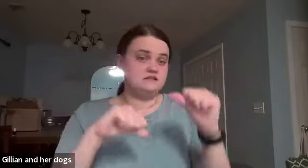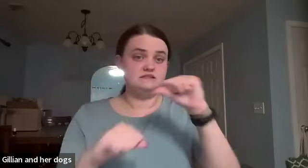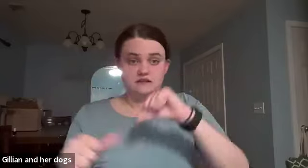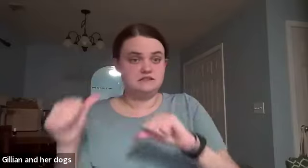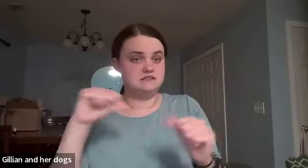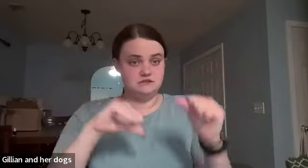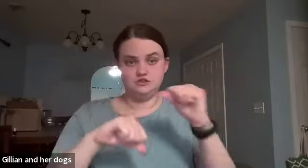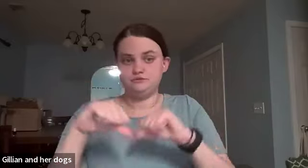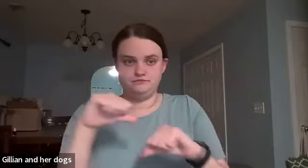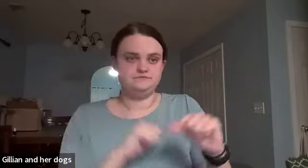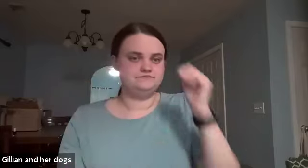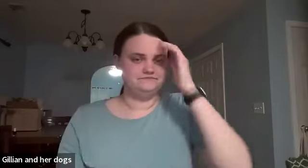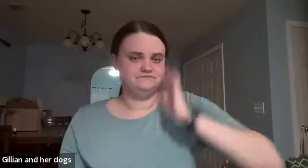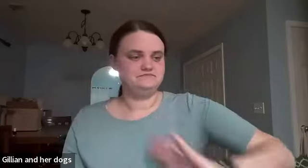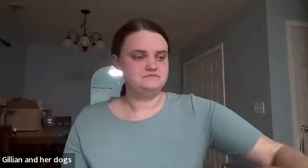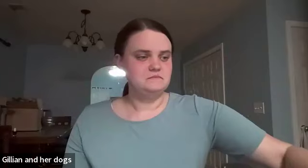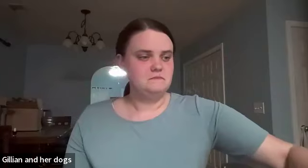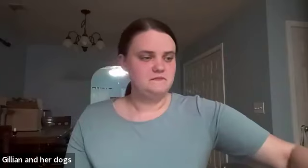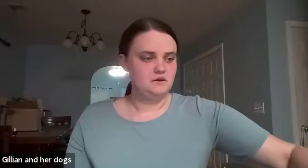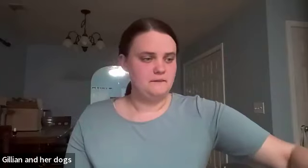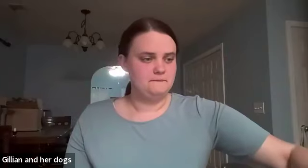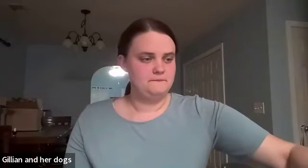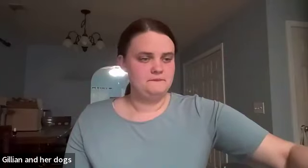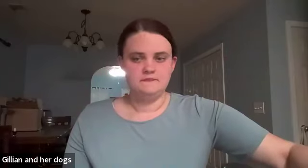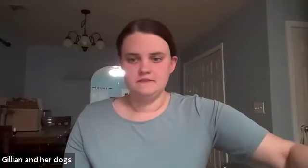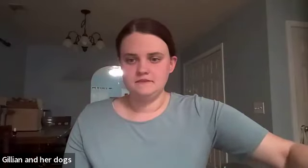kinds of sciences still too. Okay.